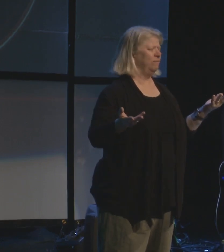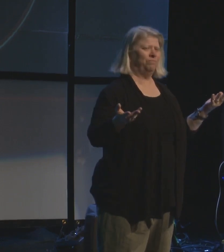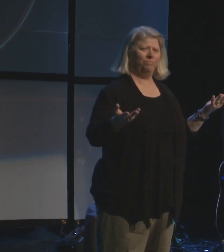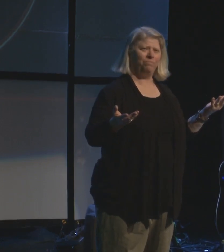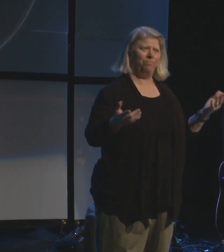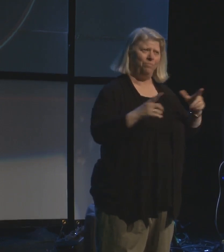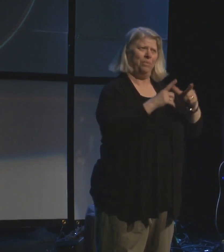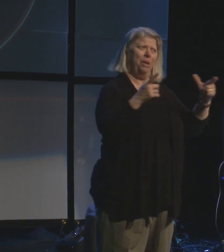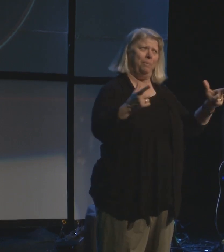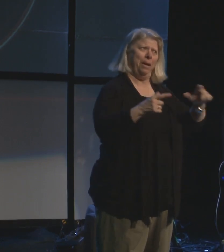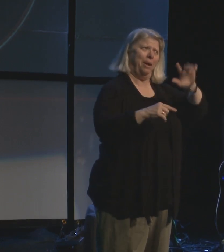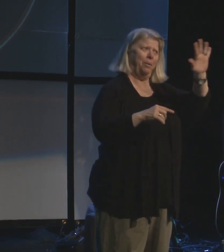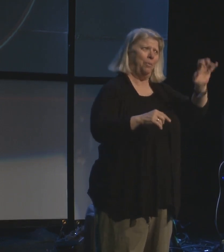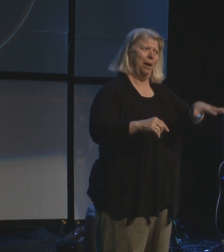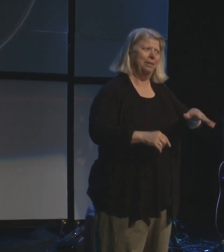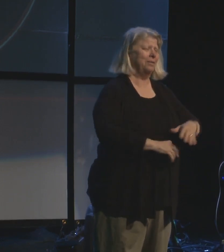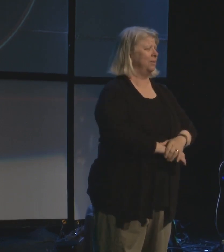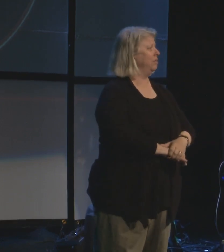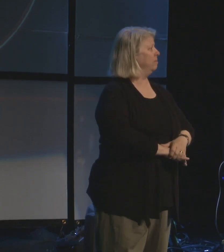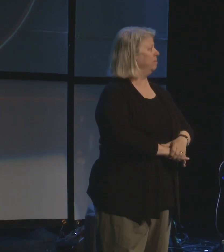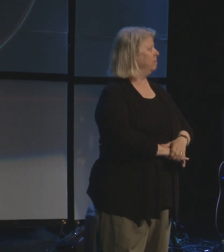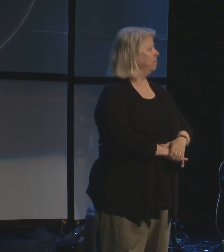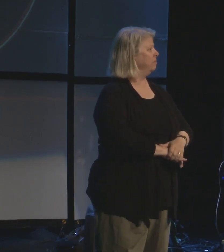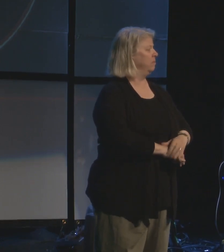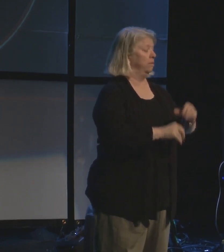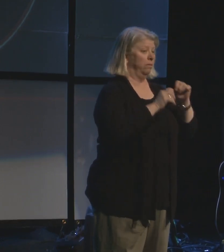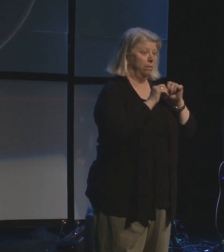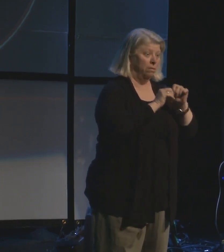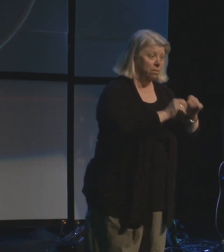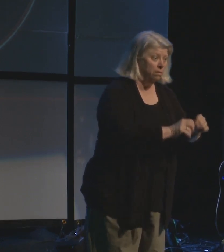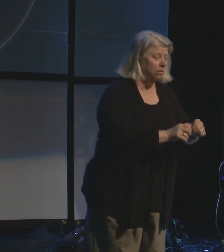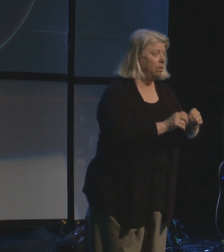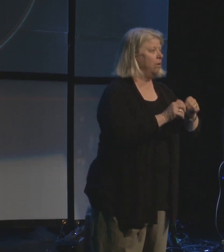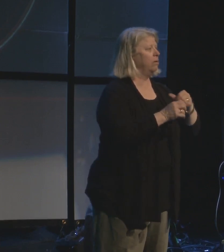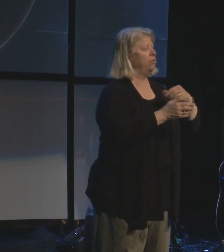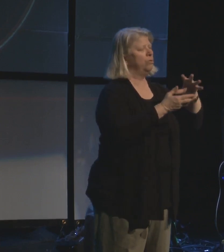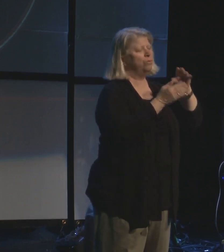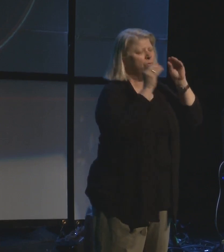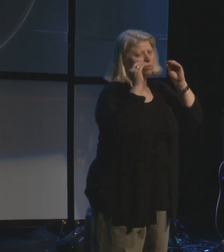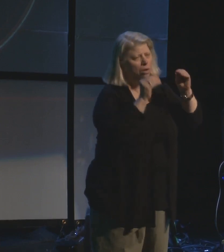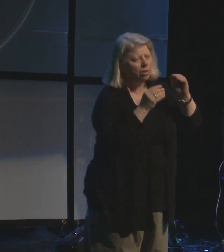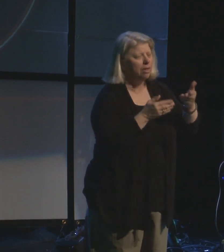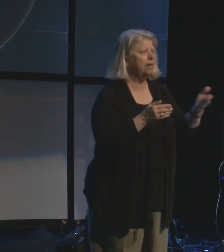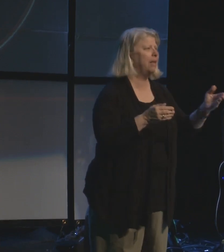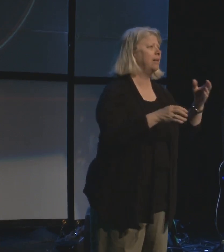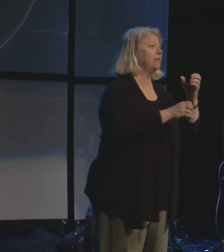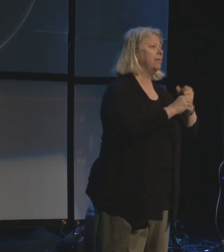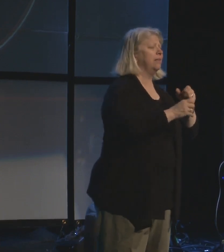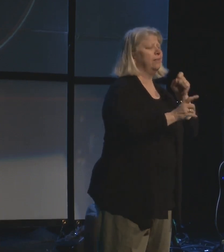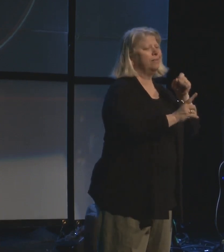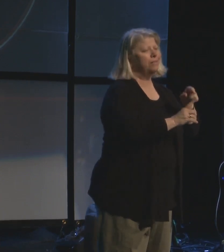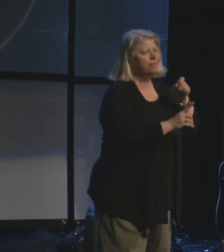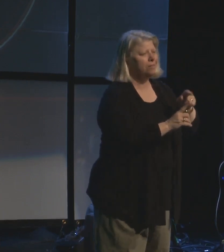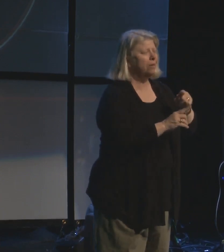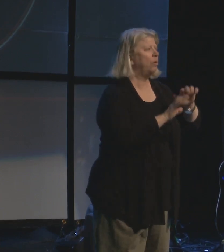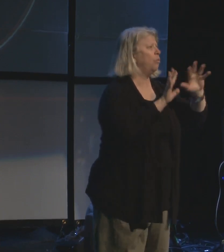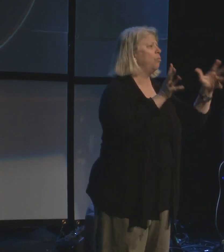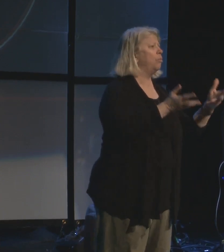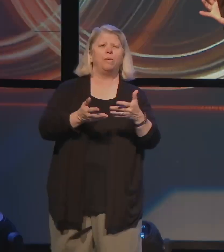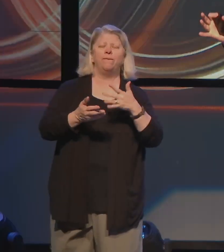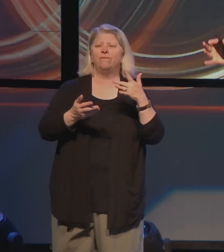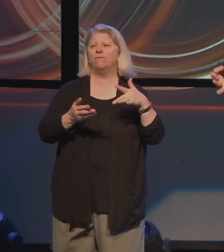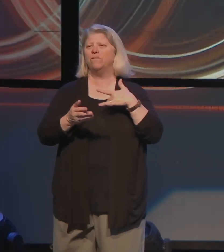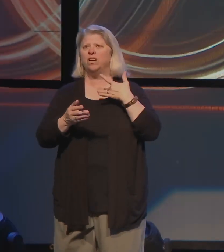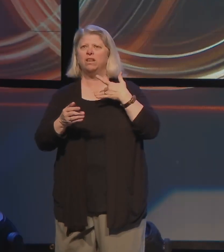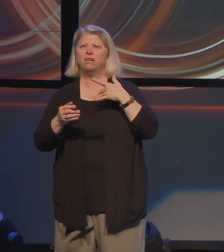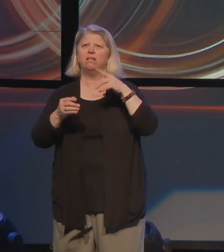It's a big question. And so you spend, and you're maybe taught certain things and you get certain signals, and the world gets